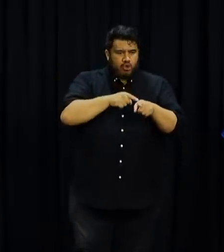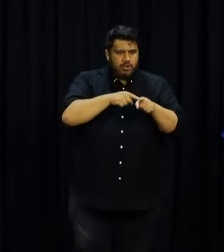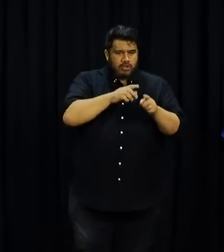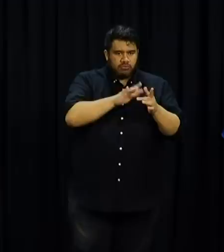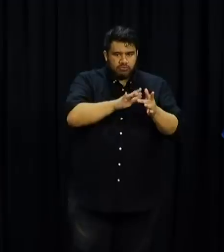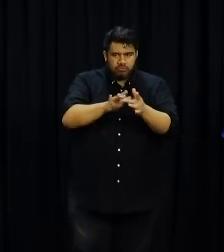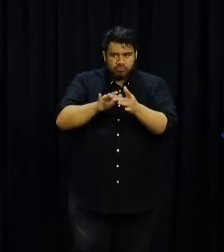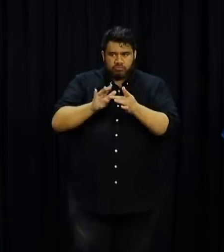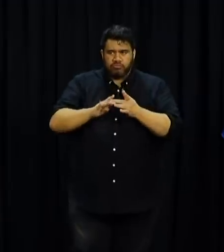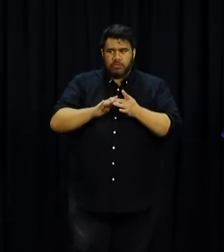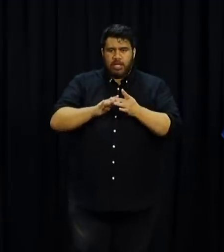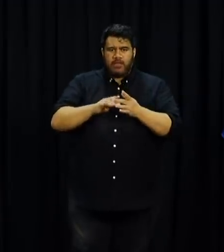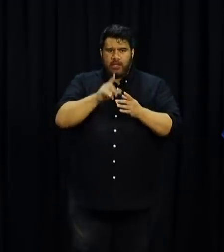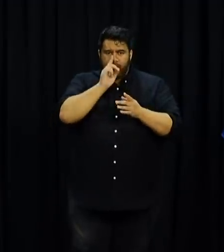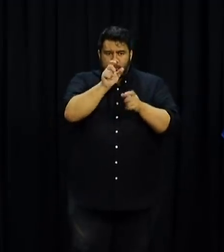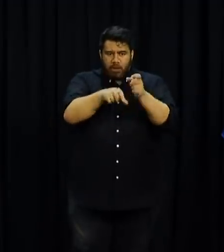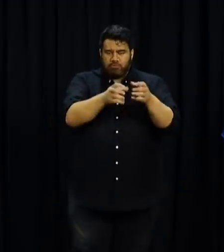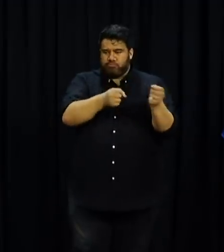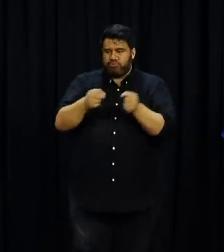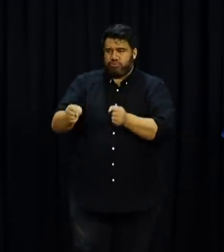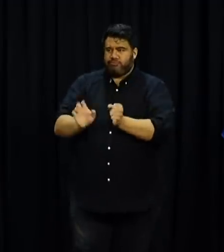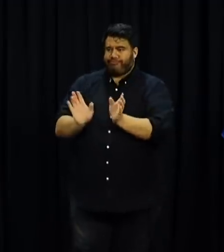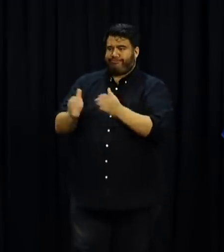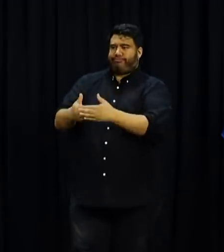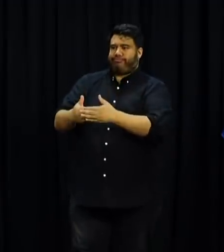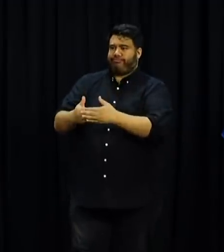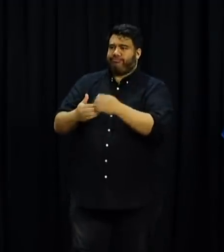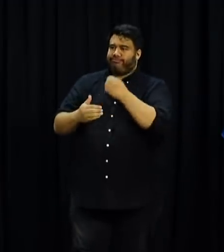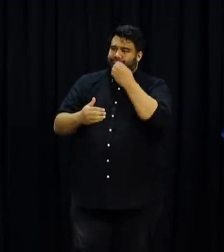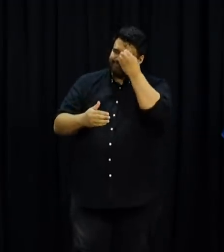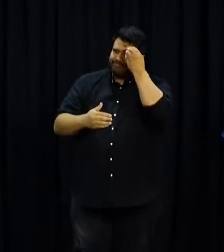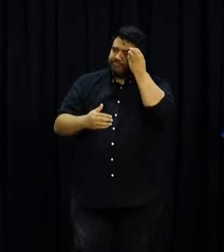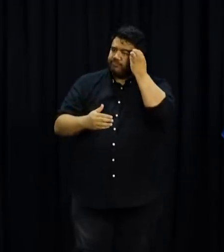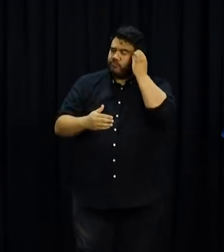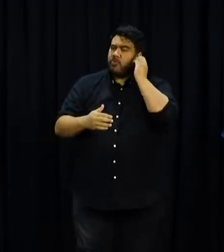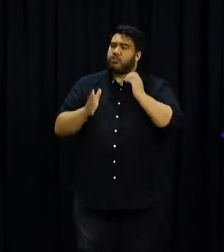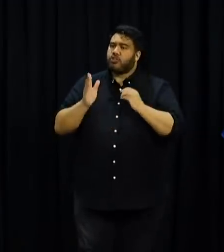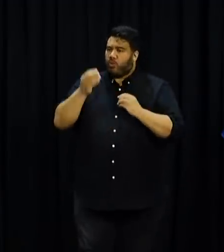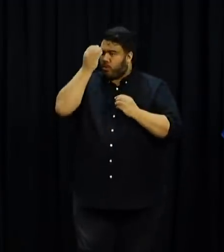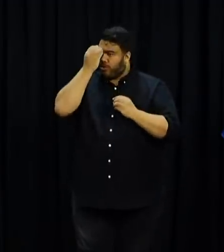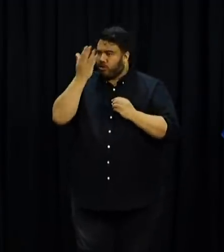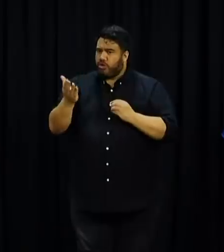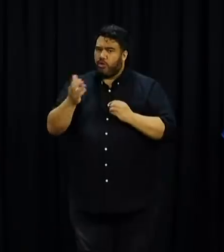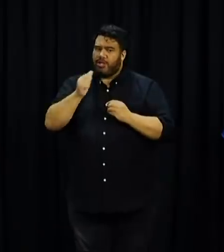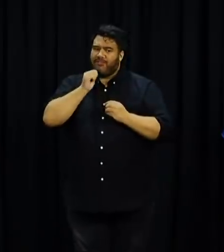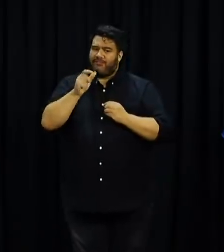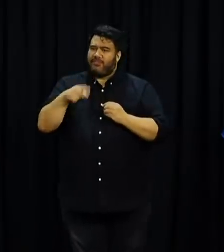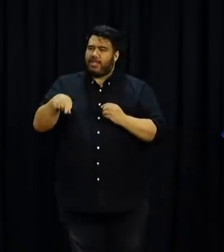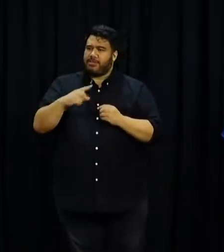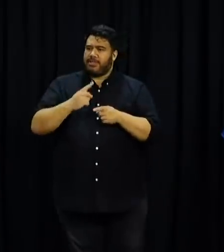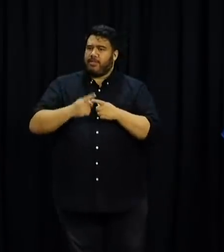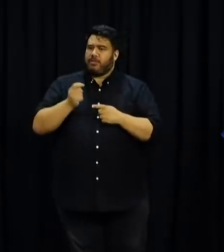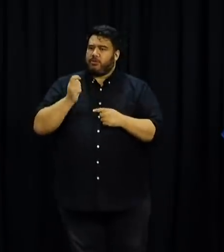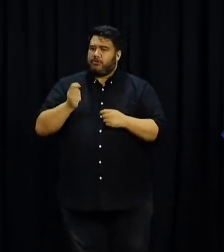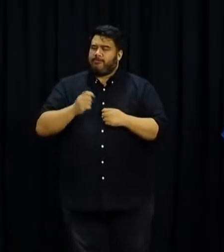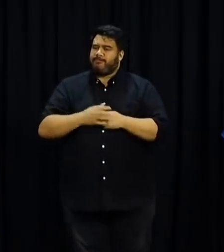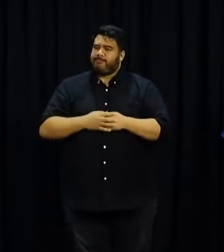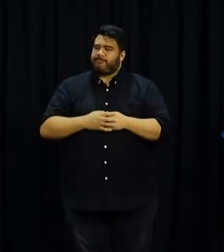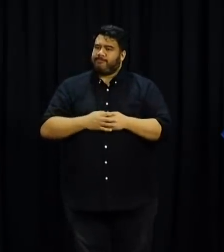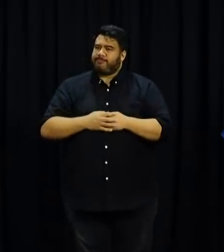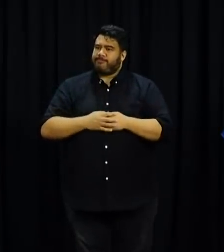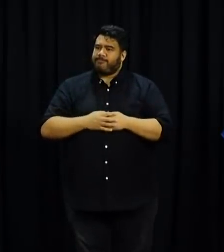us continue to give you updates as to whether or not we're getting closer to that information. If we're unable to identify the